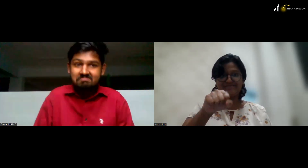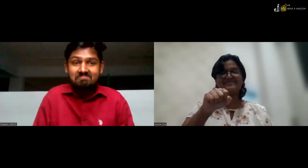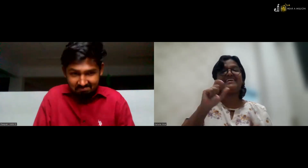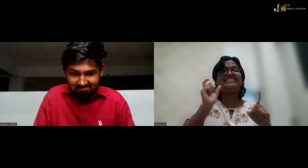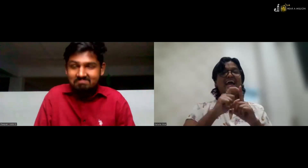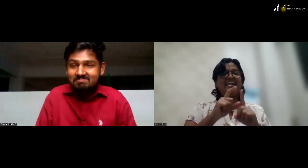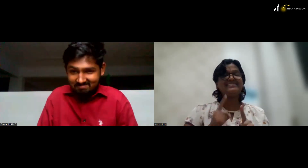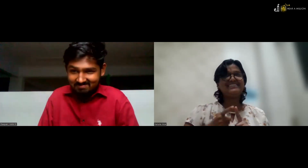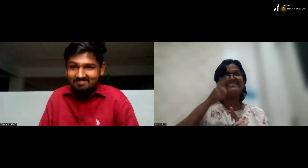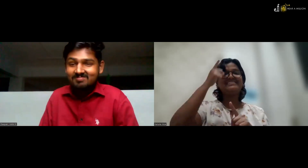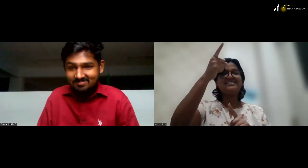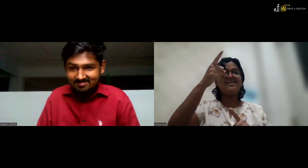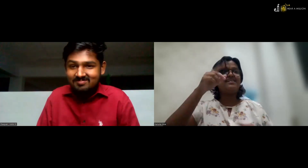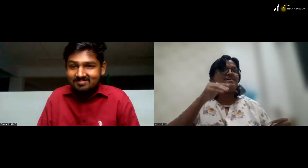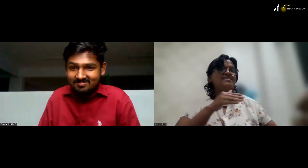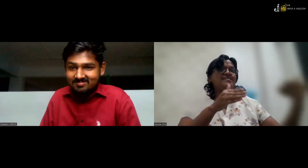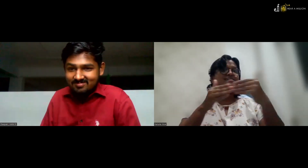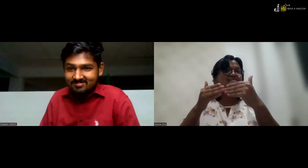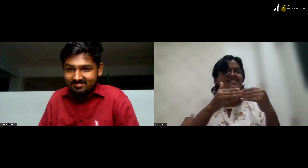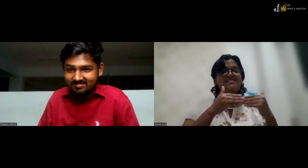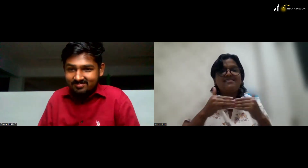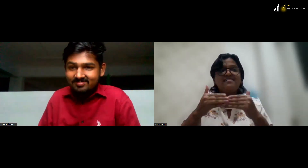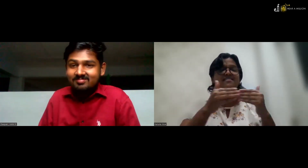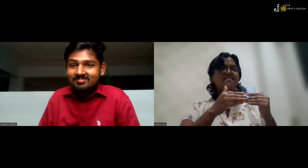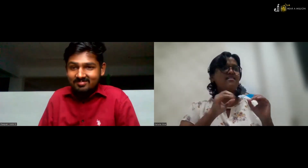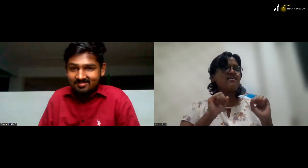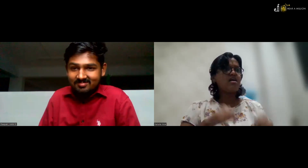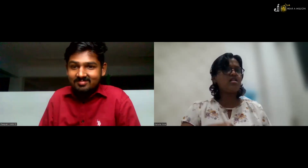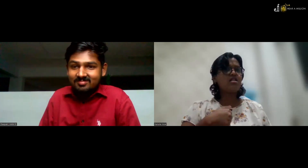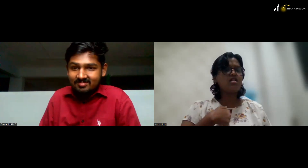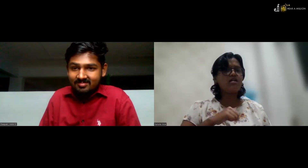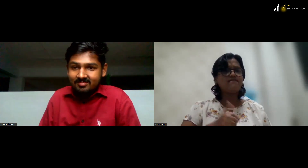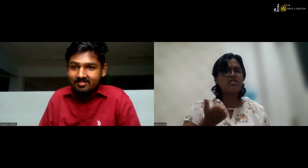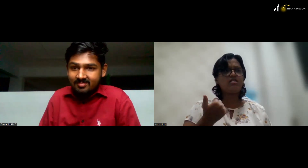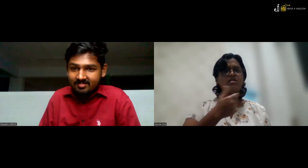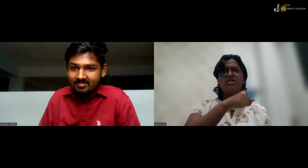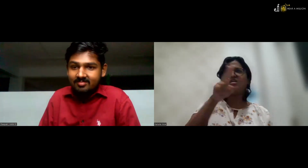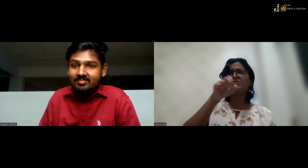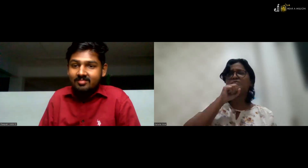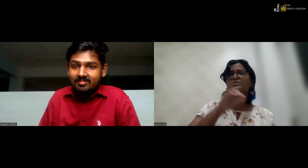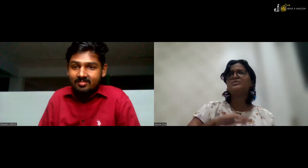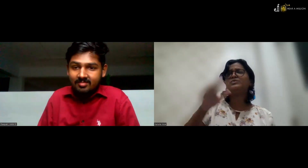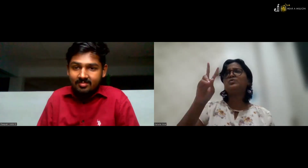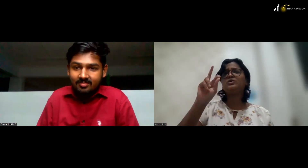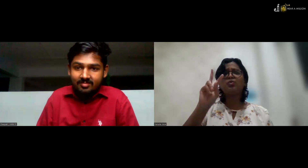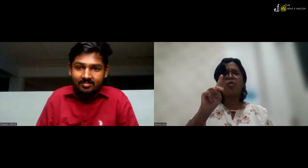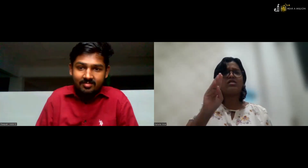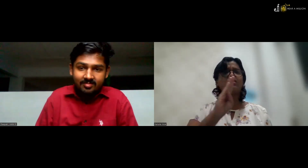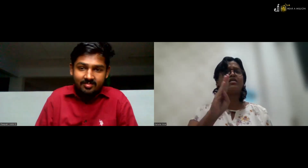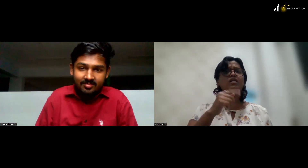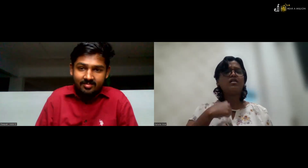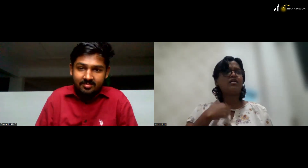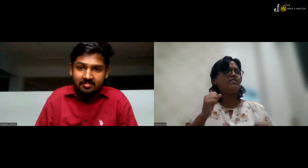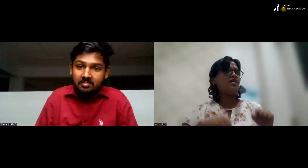alone, yes, okay. So from my place to Delhi, I went over there and I met other people, and